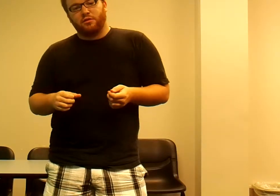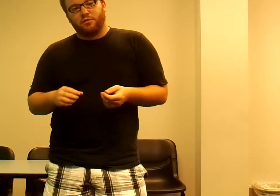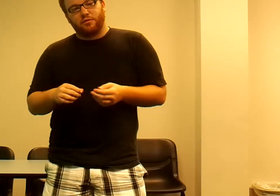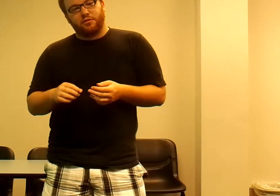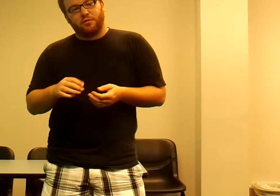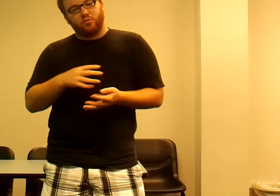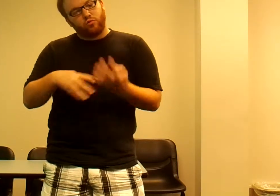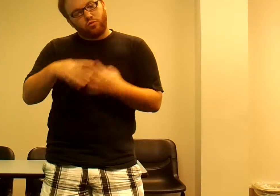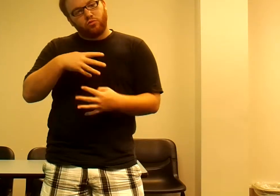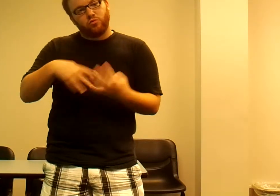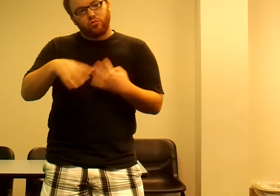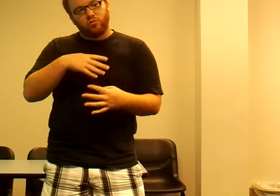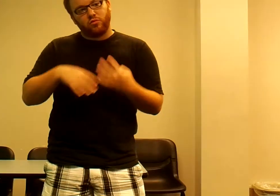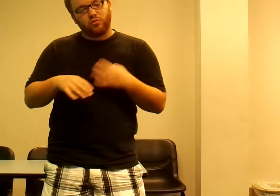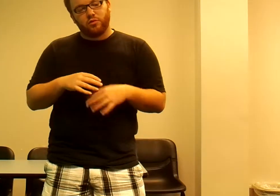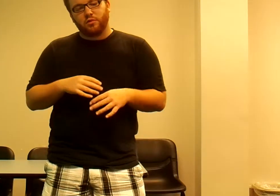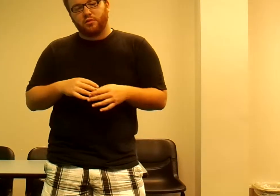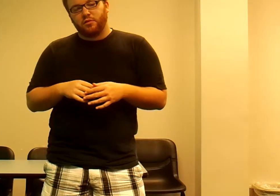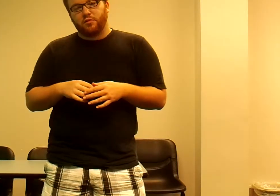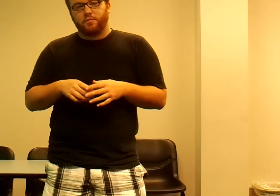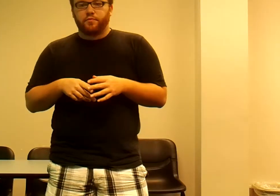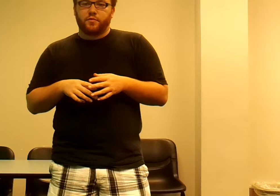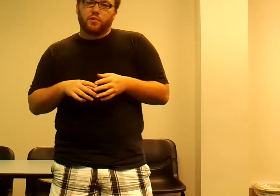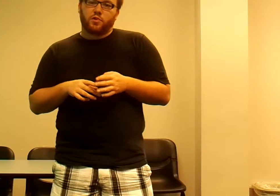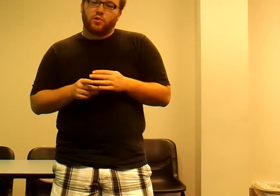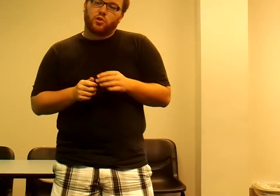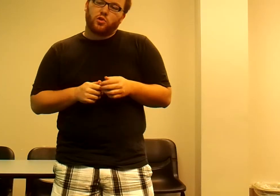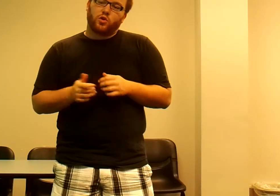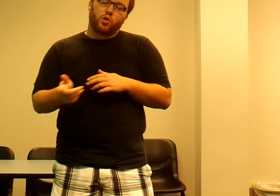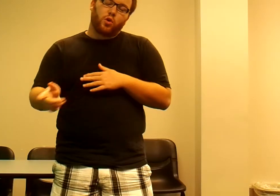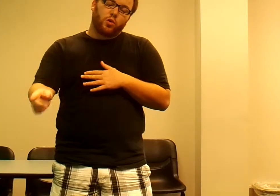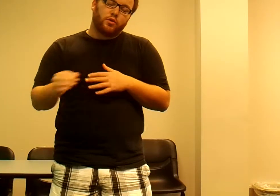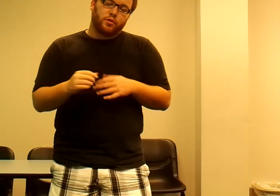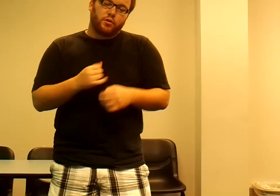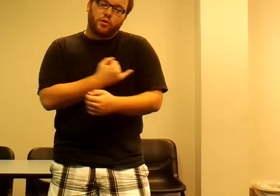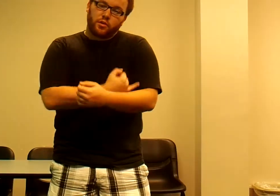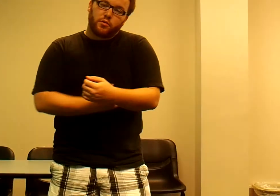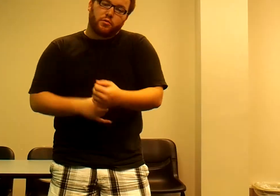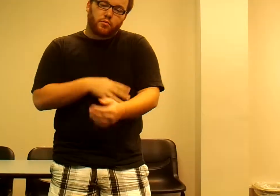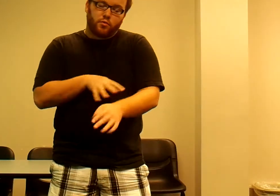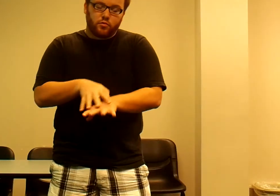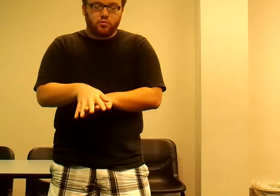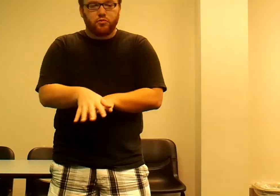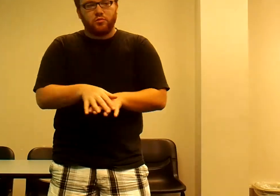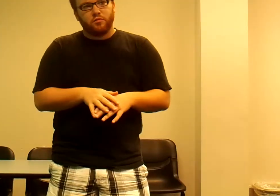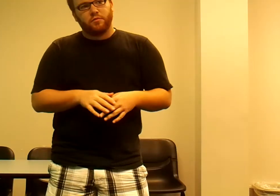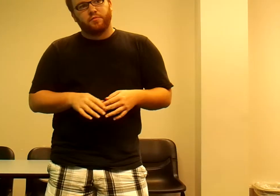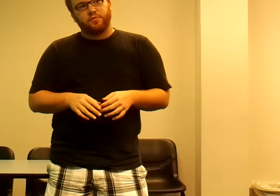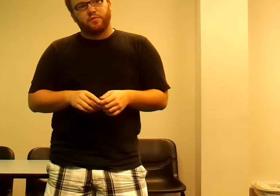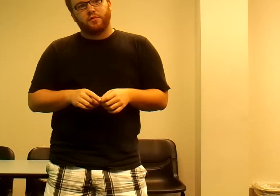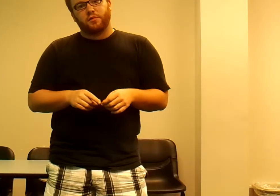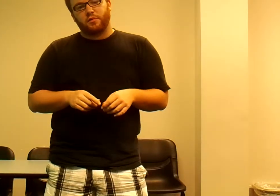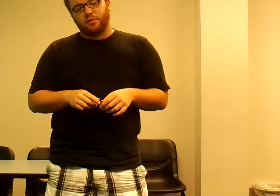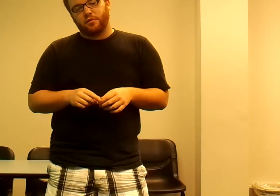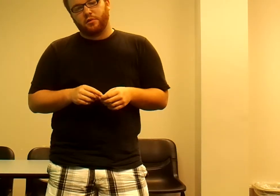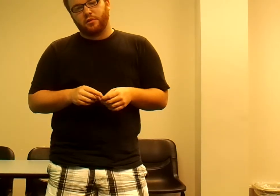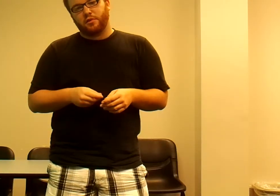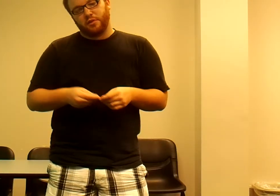and go out into the bloodstream that delivers all those nutrients to our bodies. And that's why you can see why we can be so